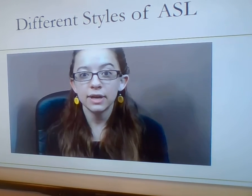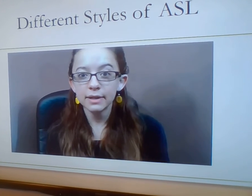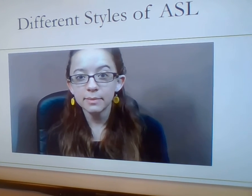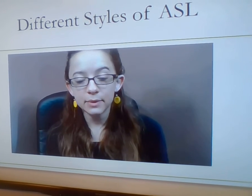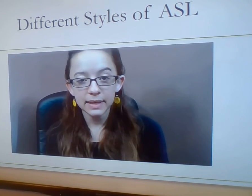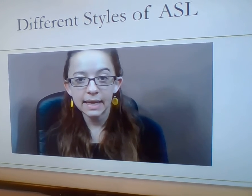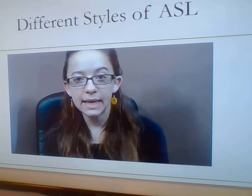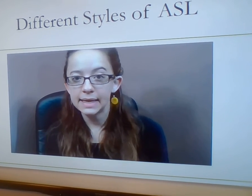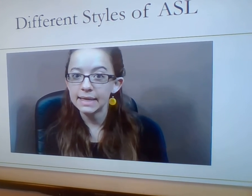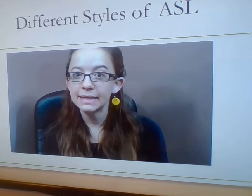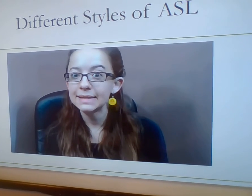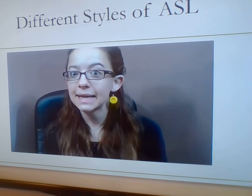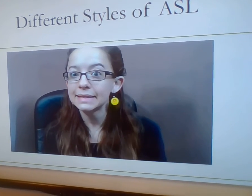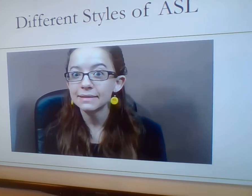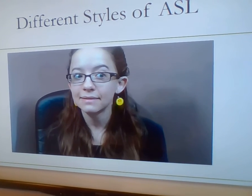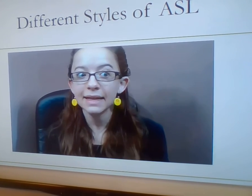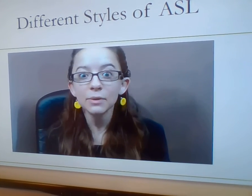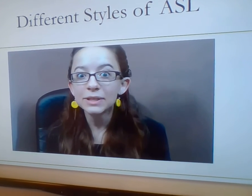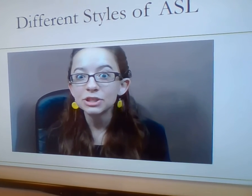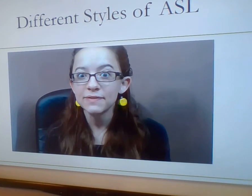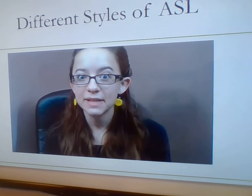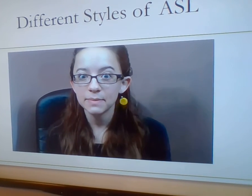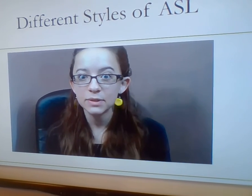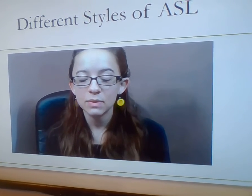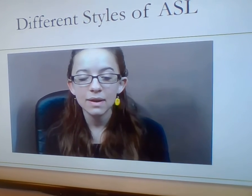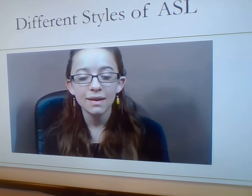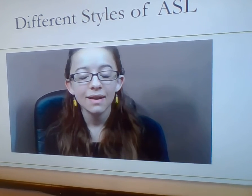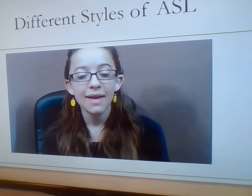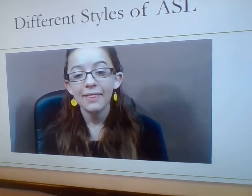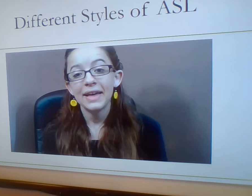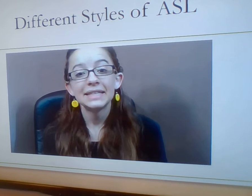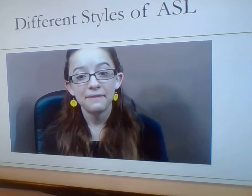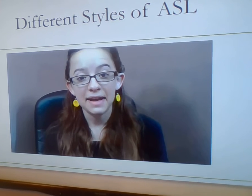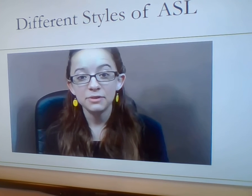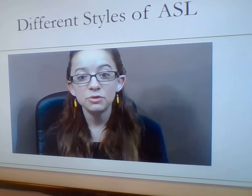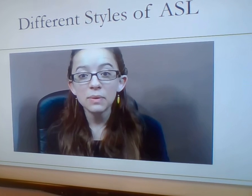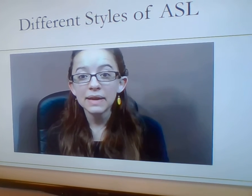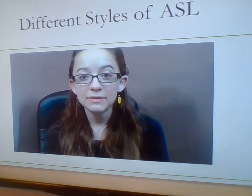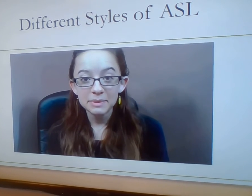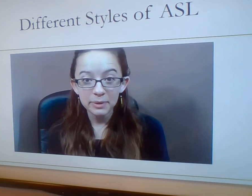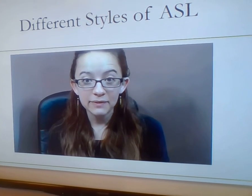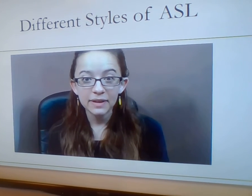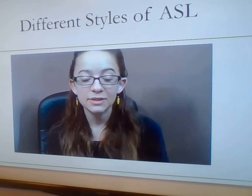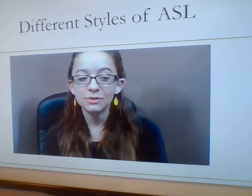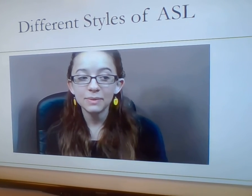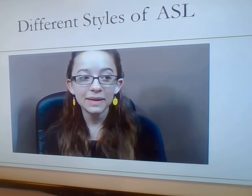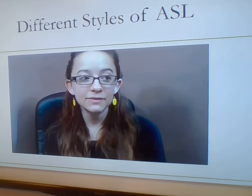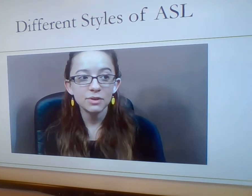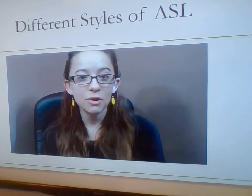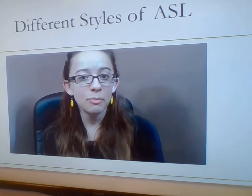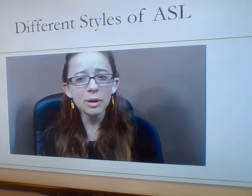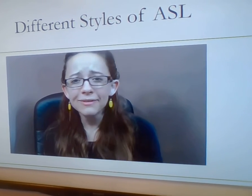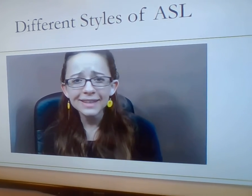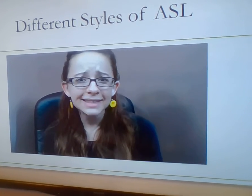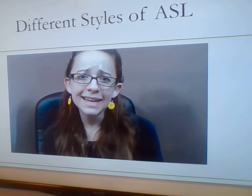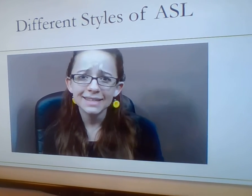trying to communicate in a signed language of some sort, that's fine. You don't have to be perfect. You don't have to know perfect